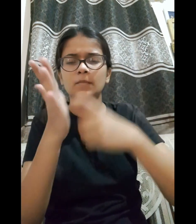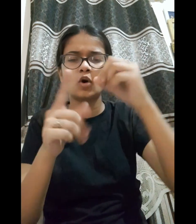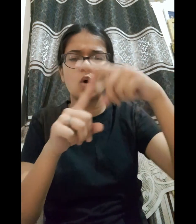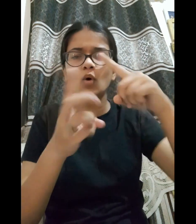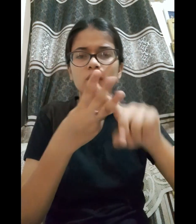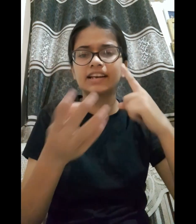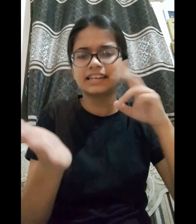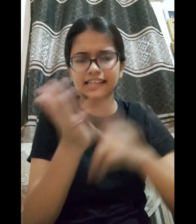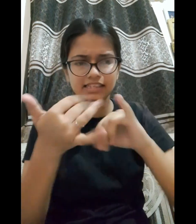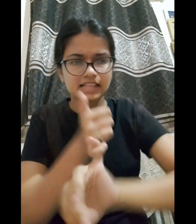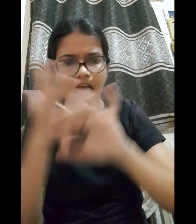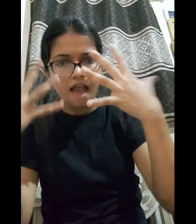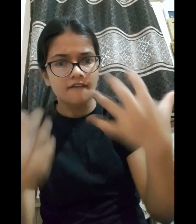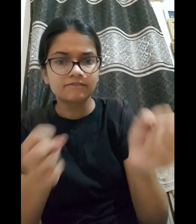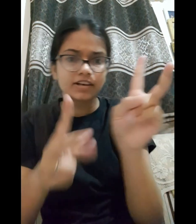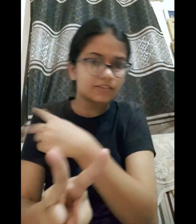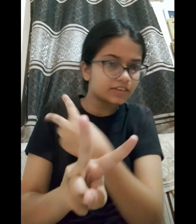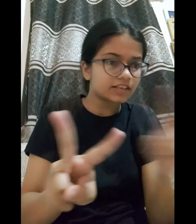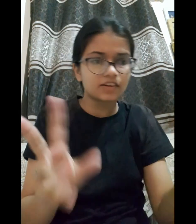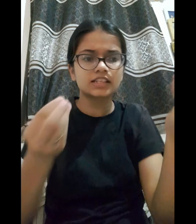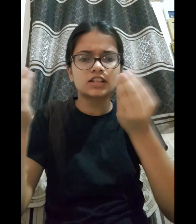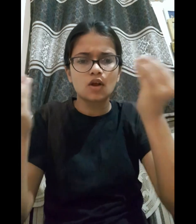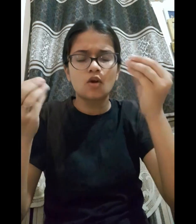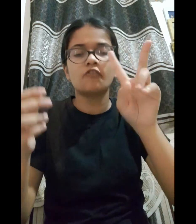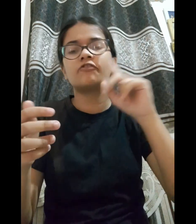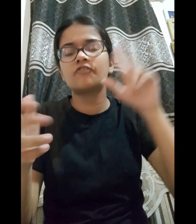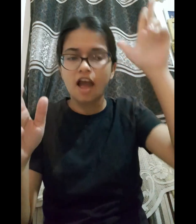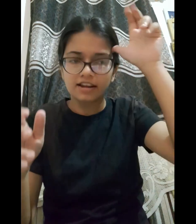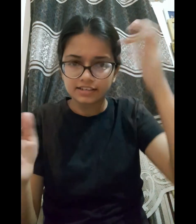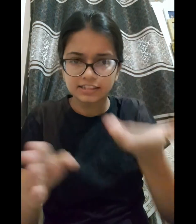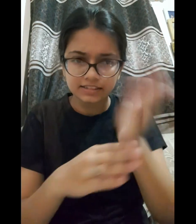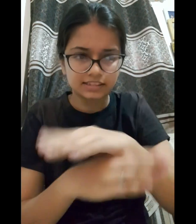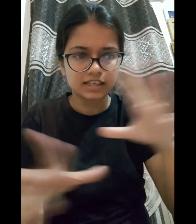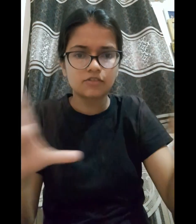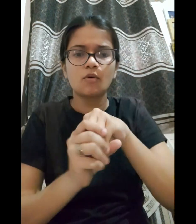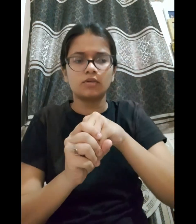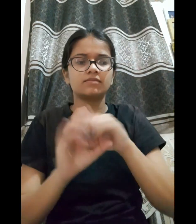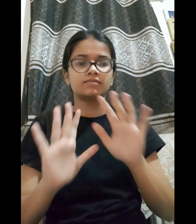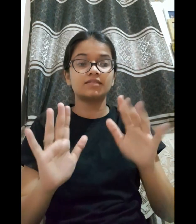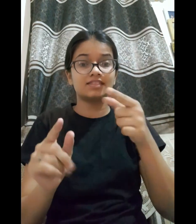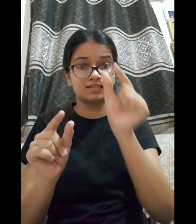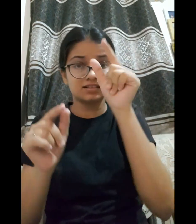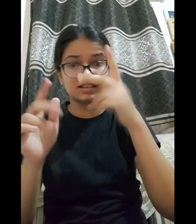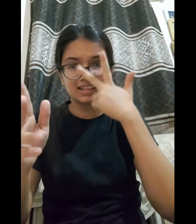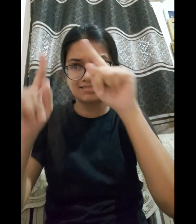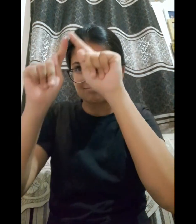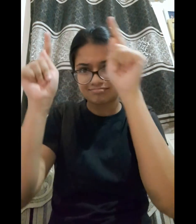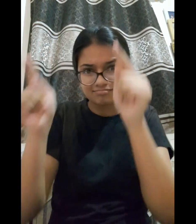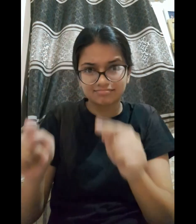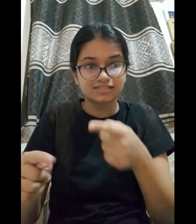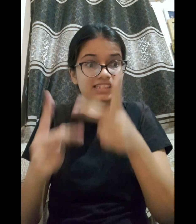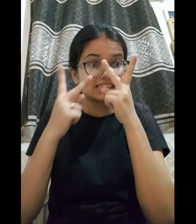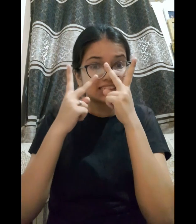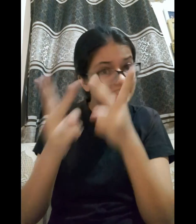in appearance and structure to the virus spike protein. This structure is specifically